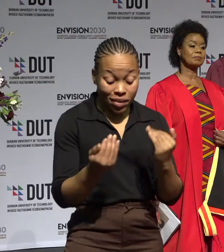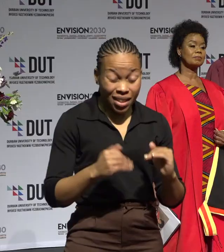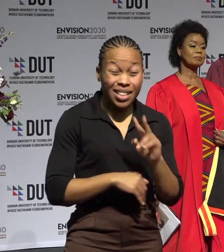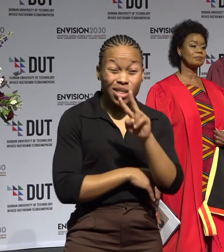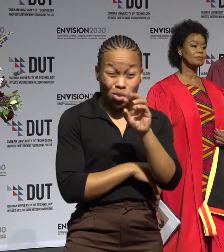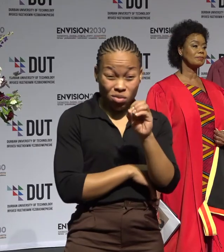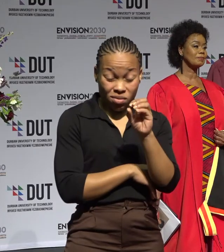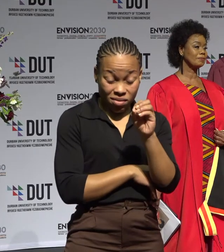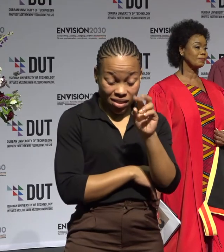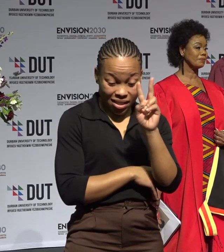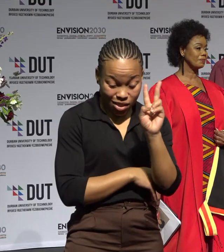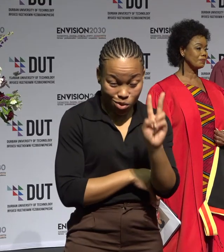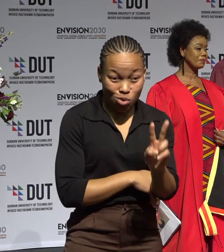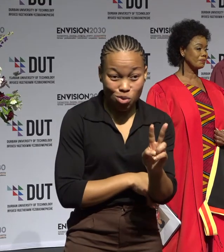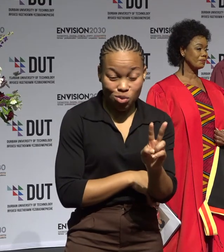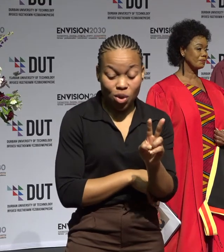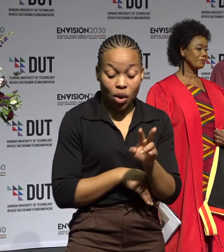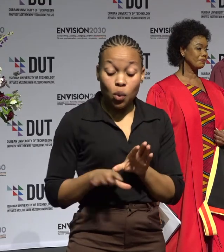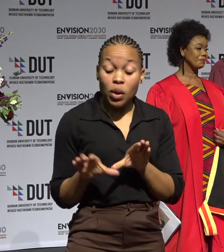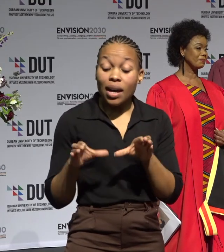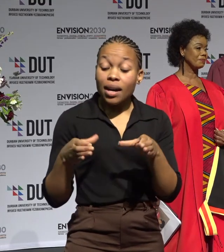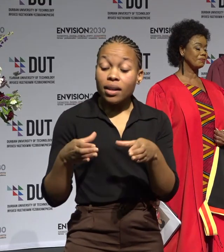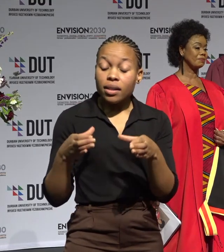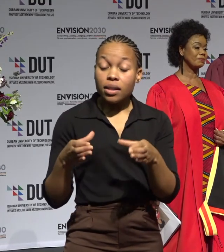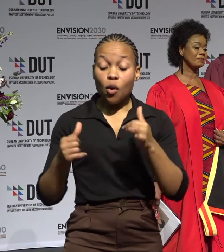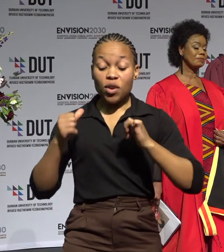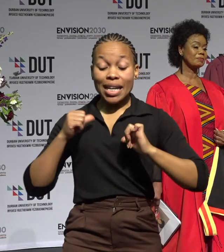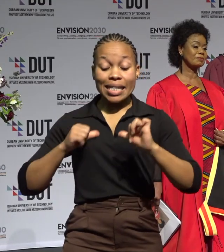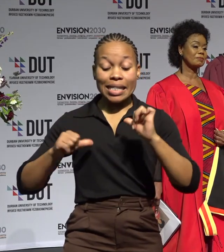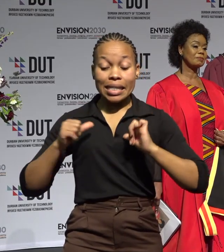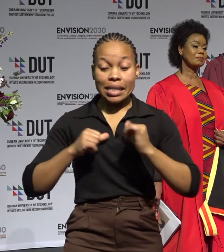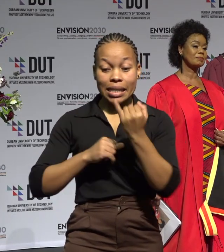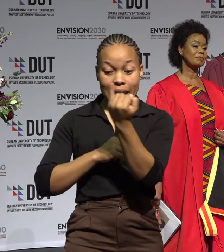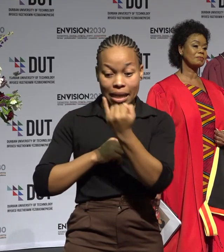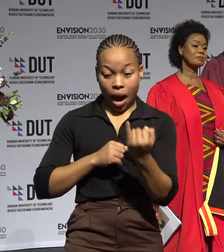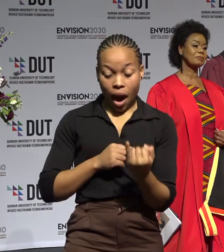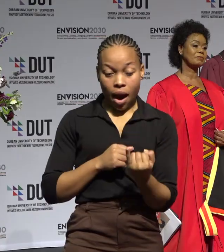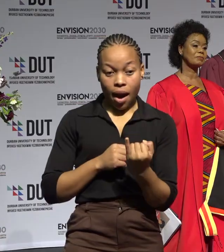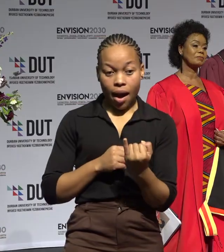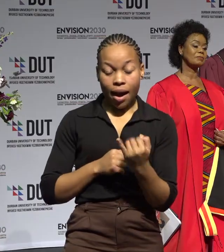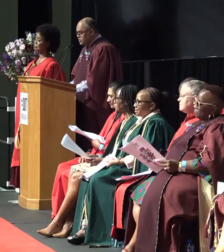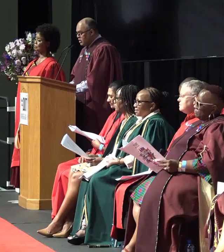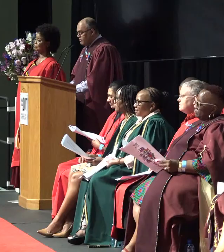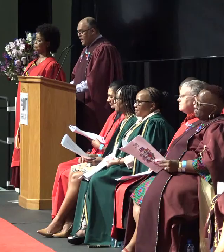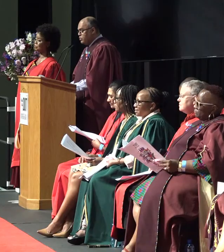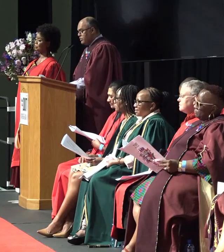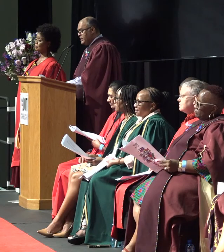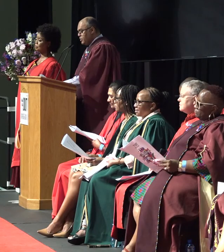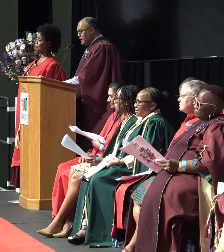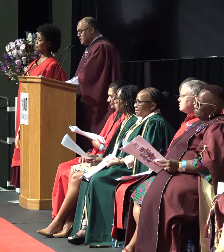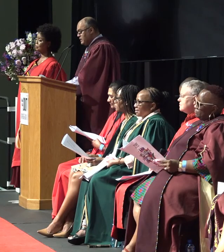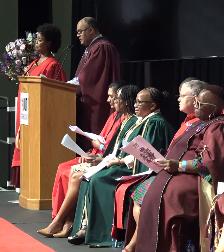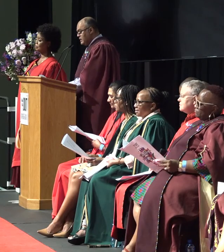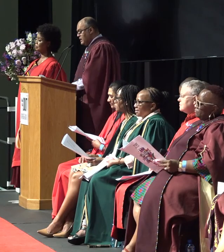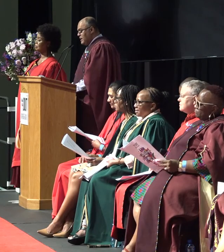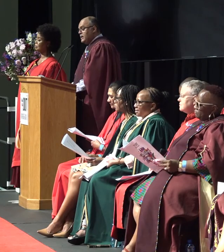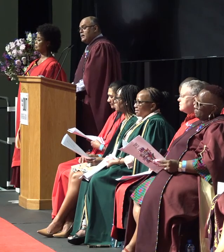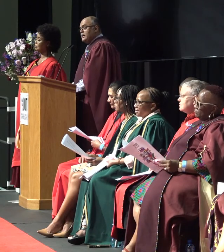African Excellence in Entertainment and Arts Finalist. Sony Gold Award for BBC radio version of A Woman in